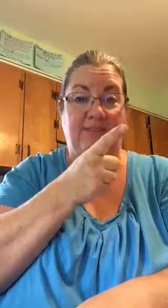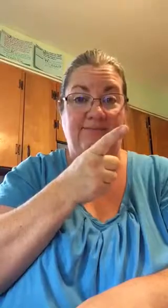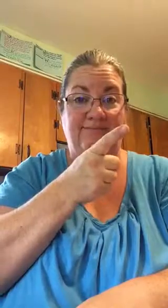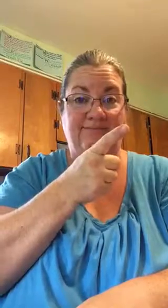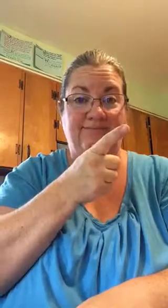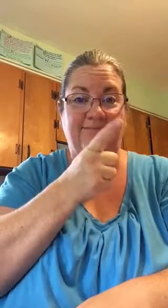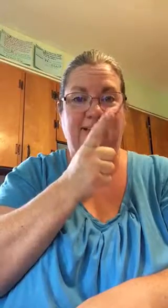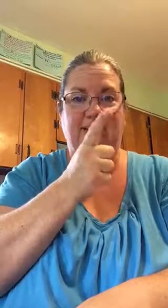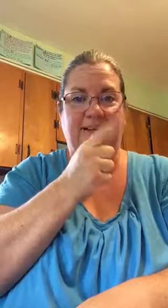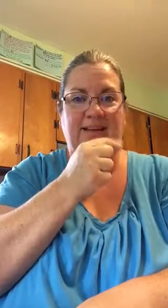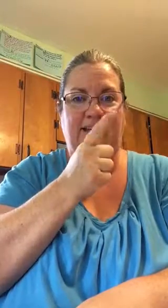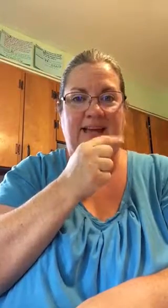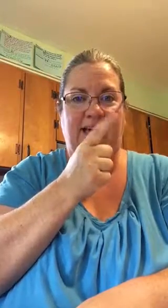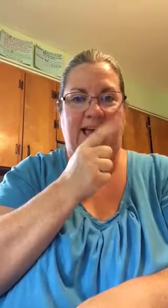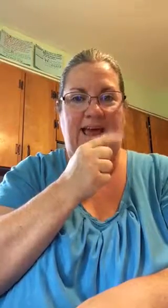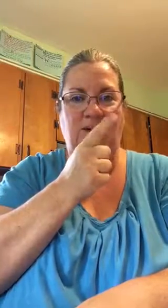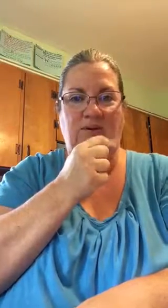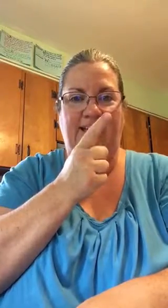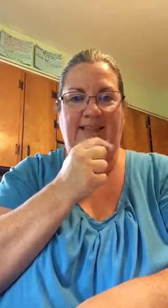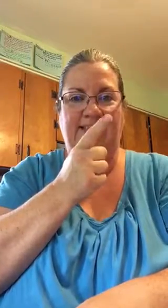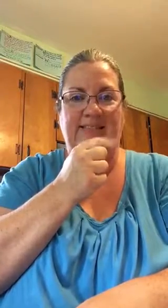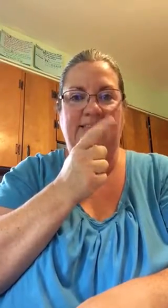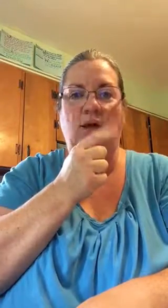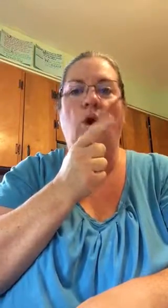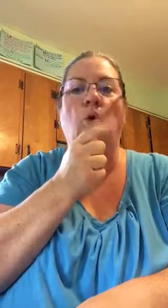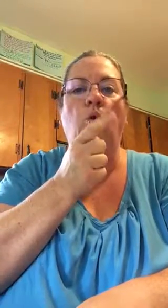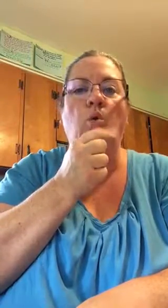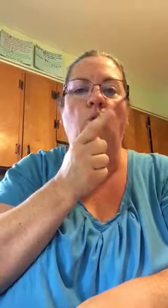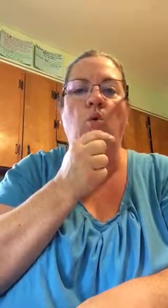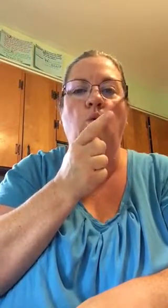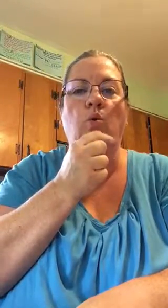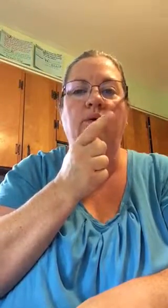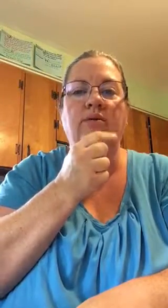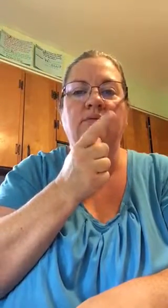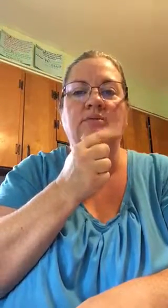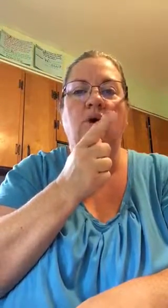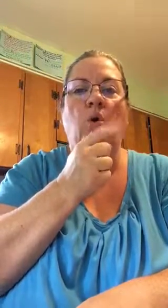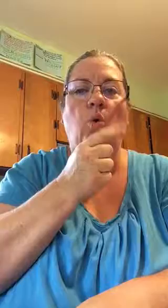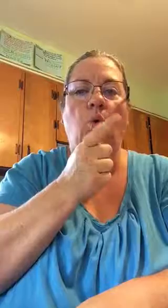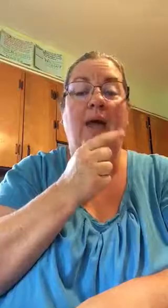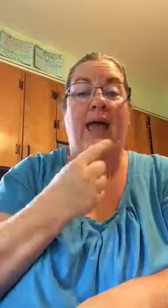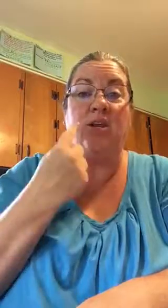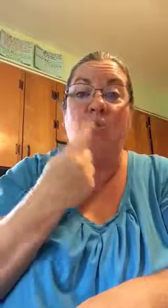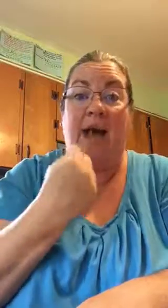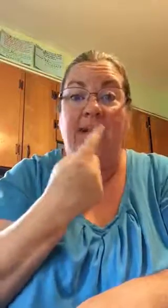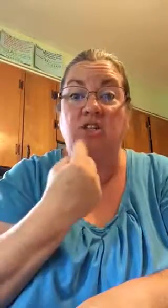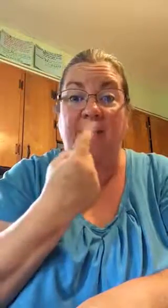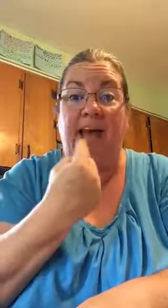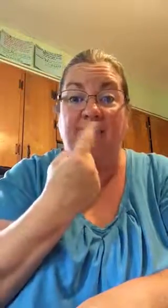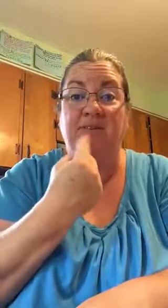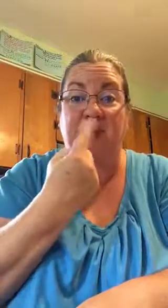chin. And go like this. Who? Who? And you actually have to make